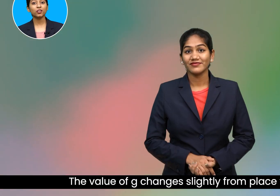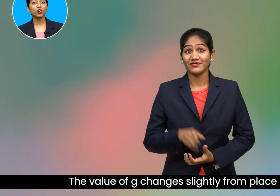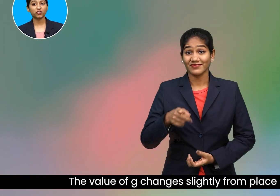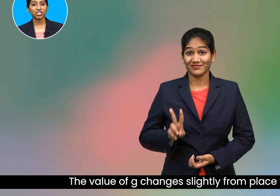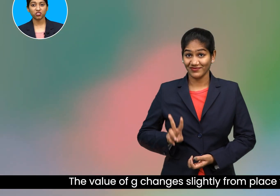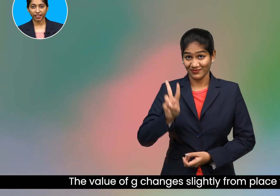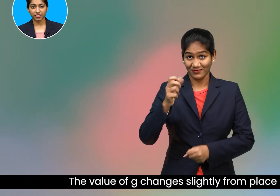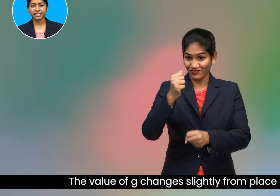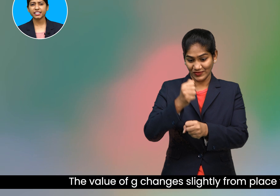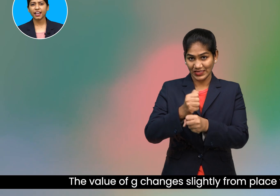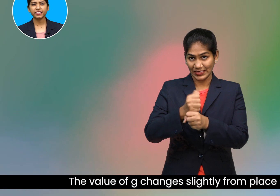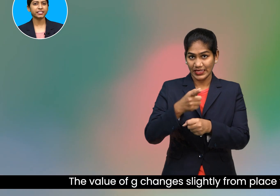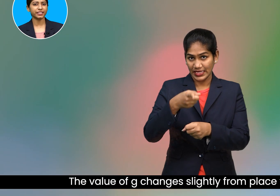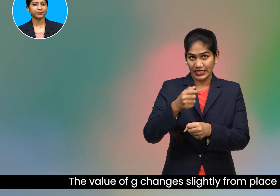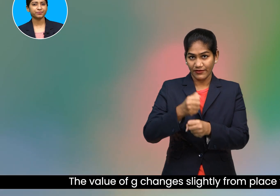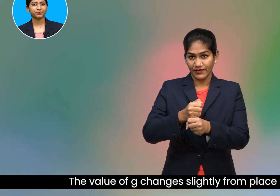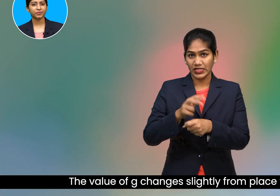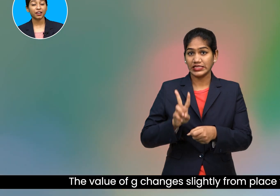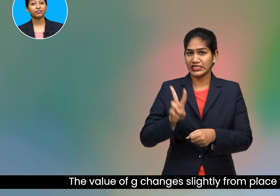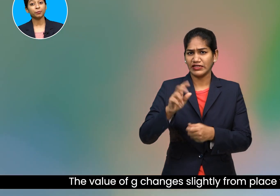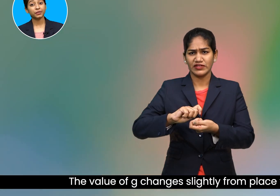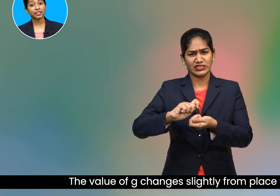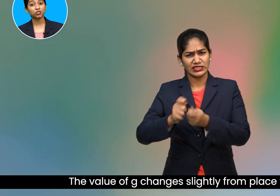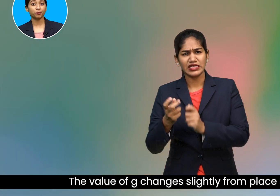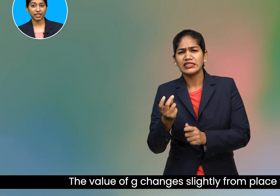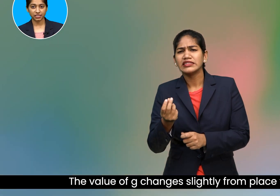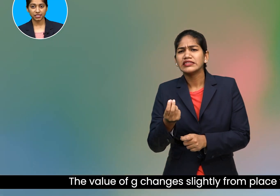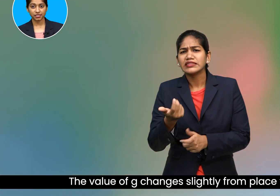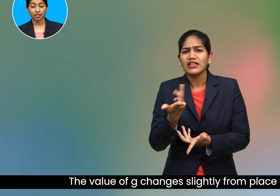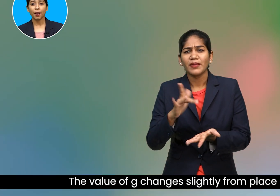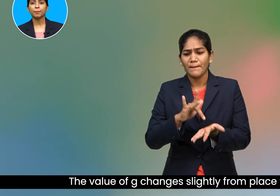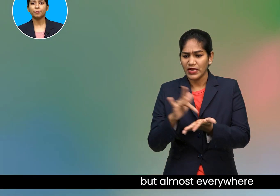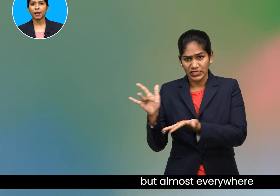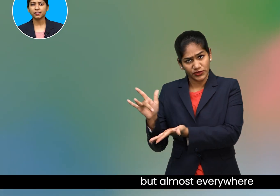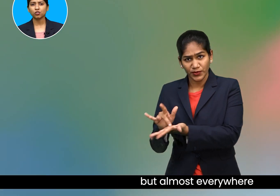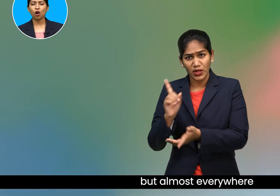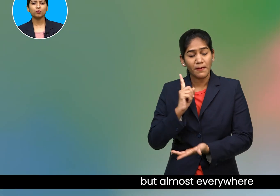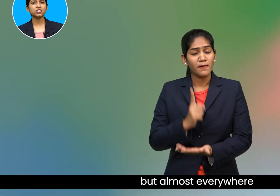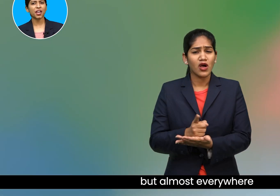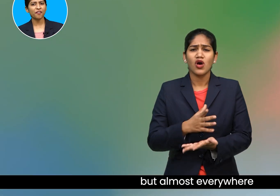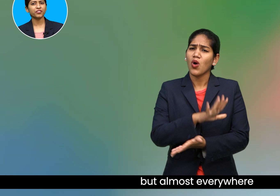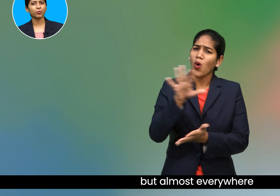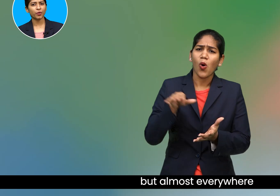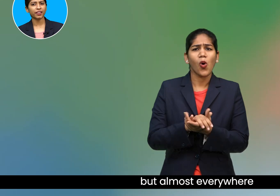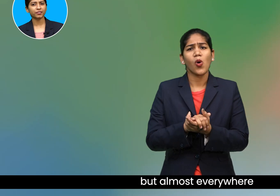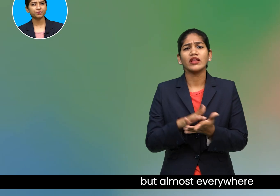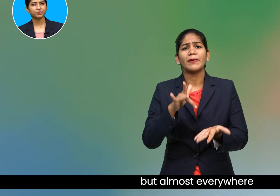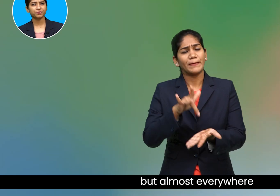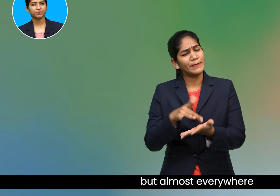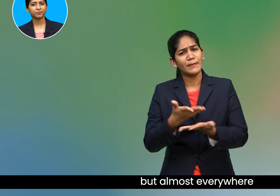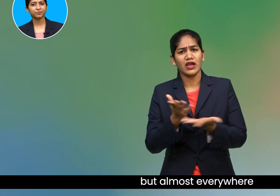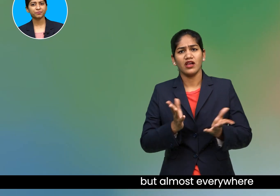The value of g changes slightly from place to places, but almost everywhere